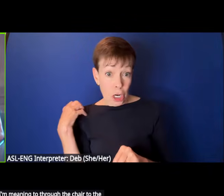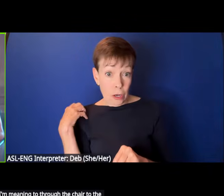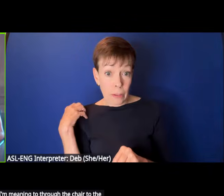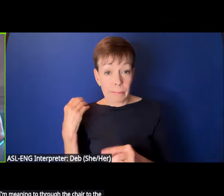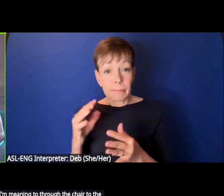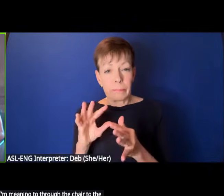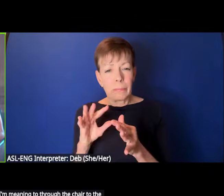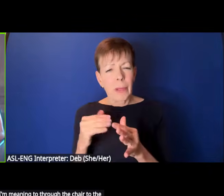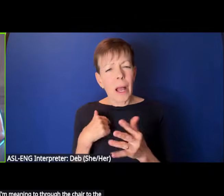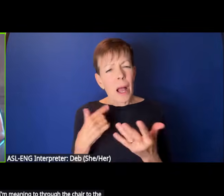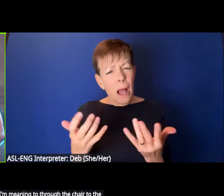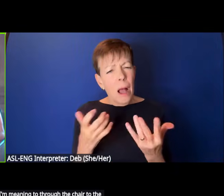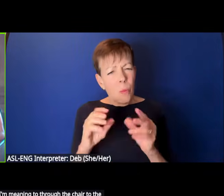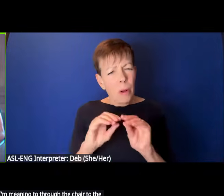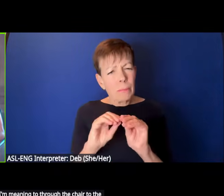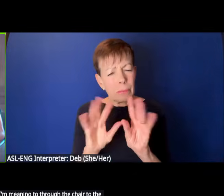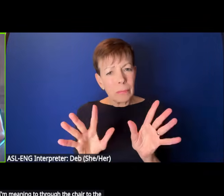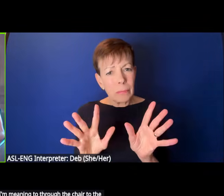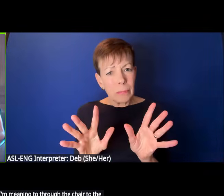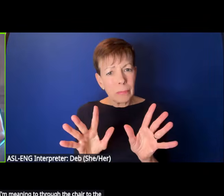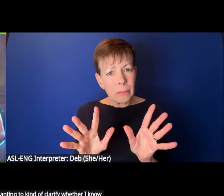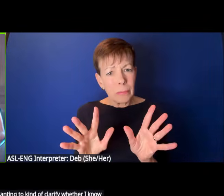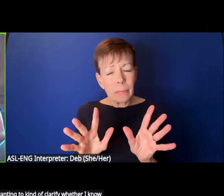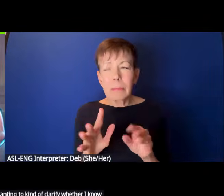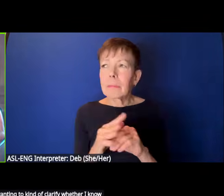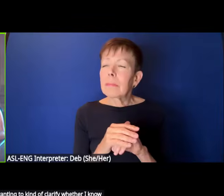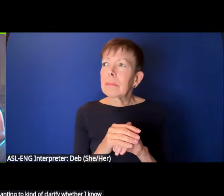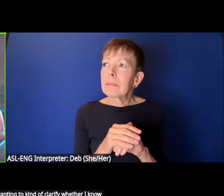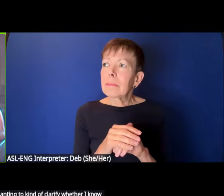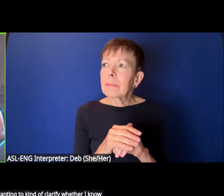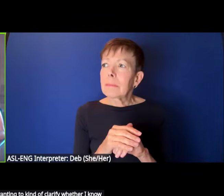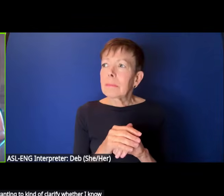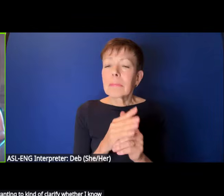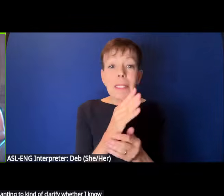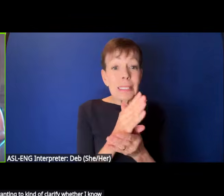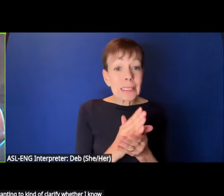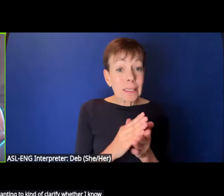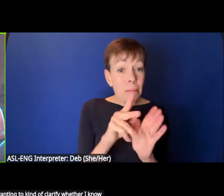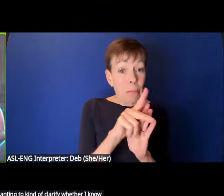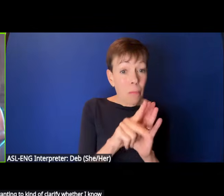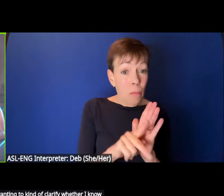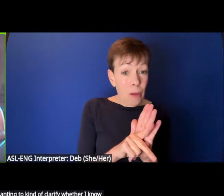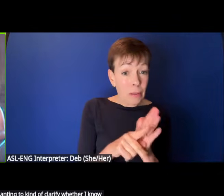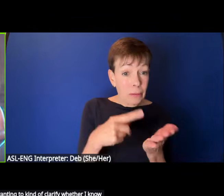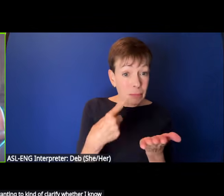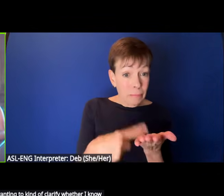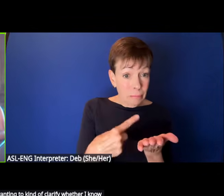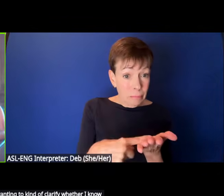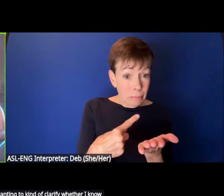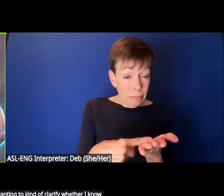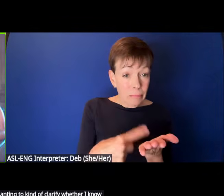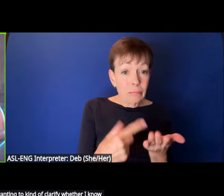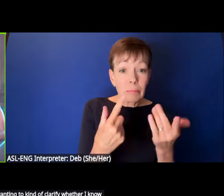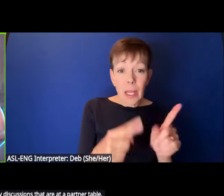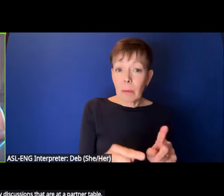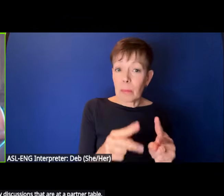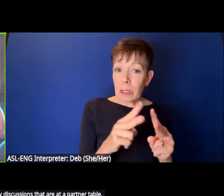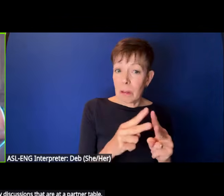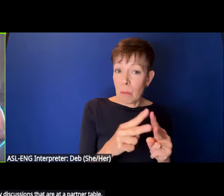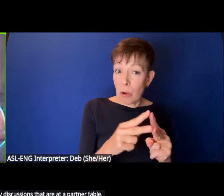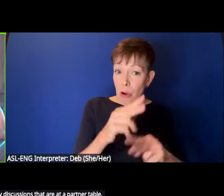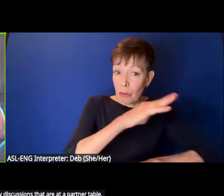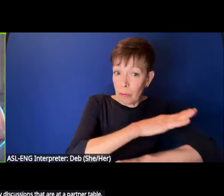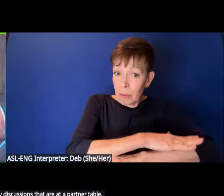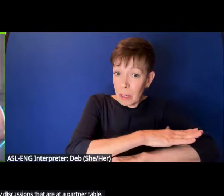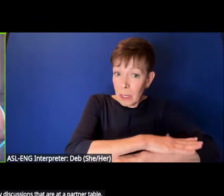to kind of clarify whether, I know that there's been some maybe policy discussions at our partner table, but wondered how much of the